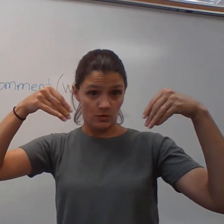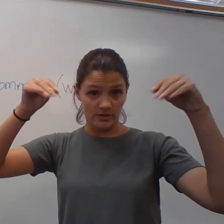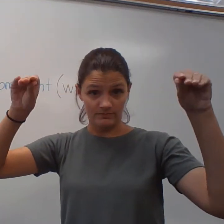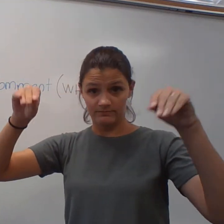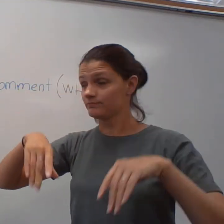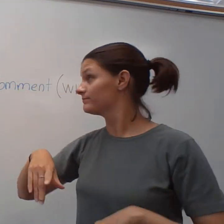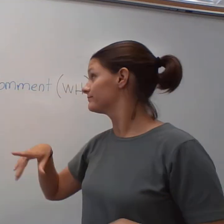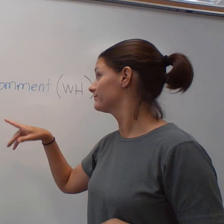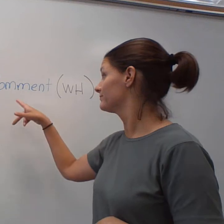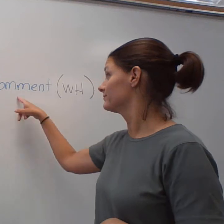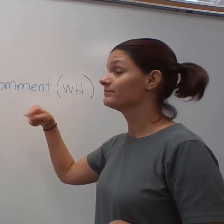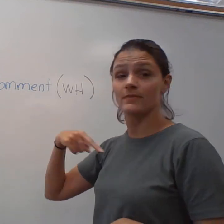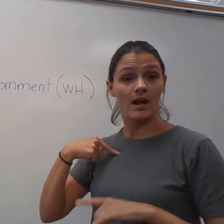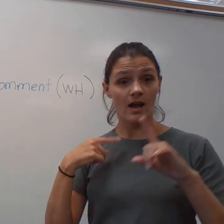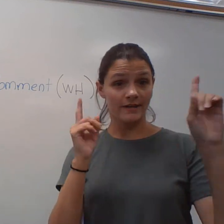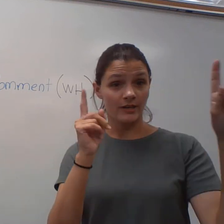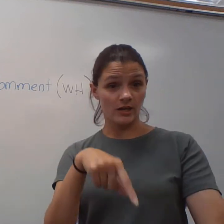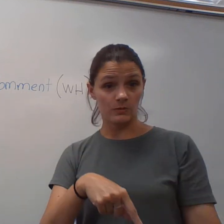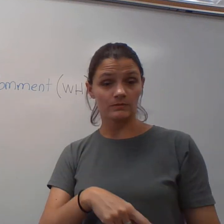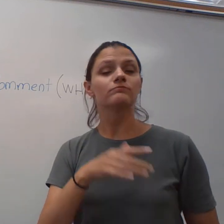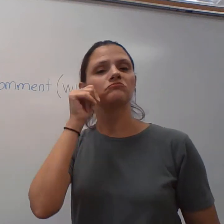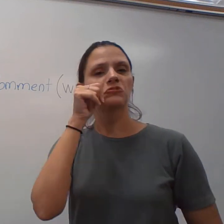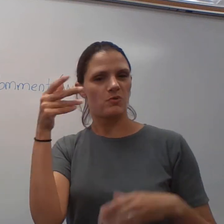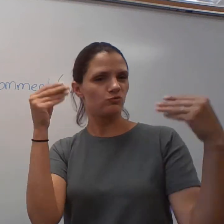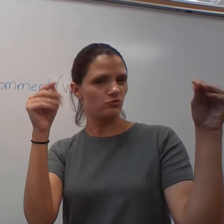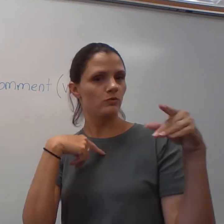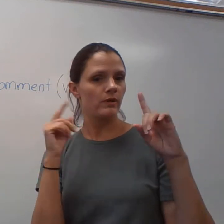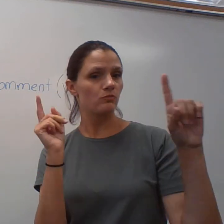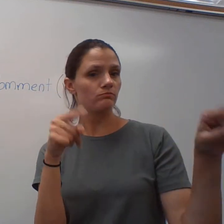store, I go.